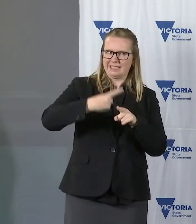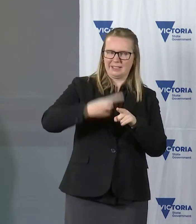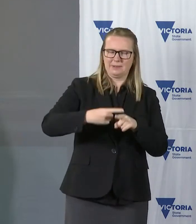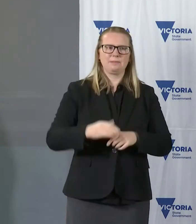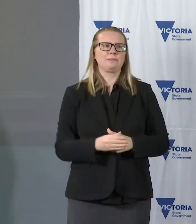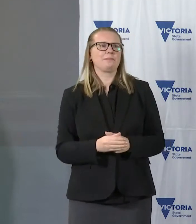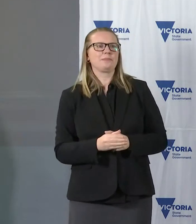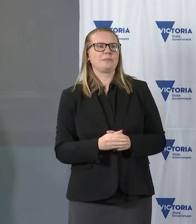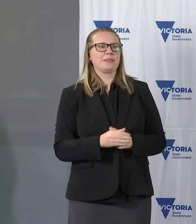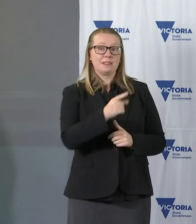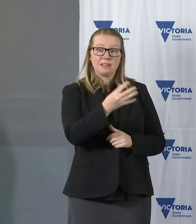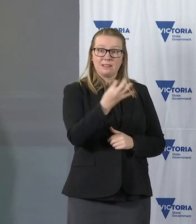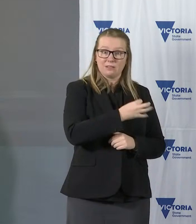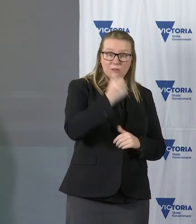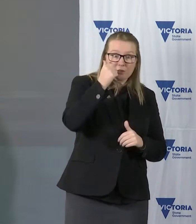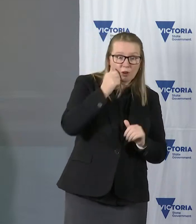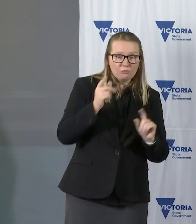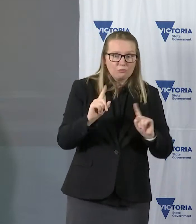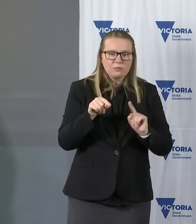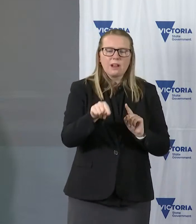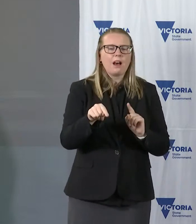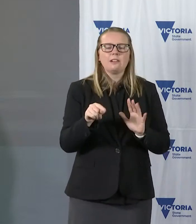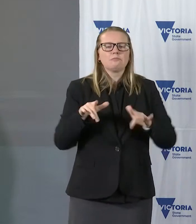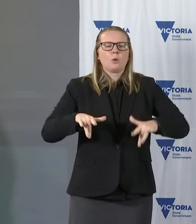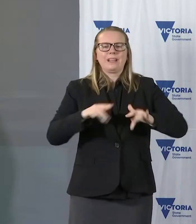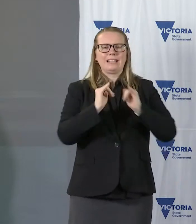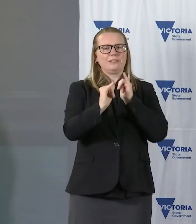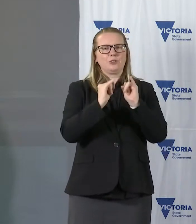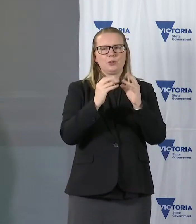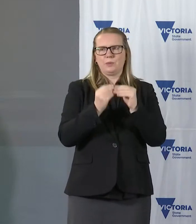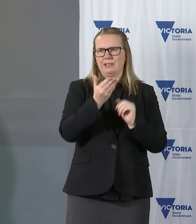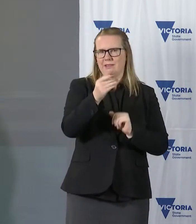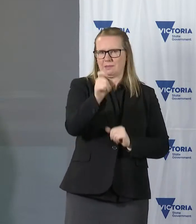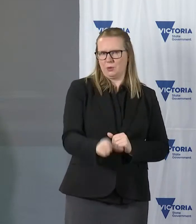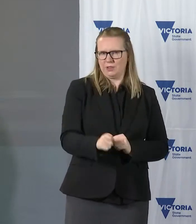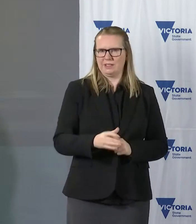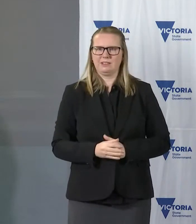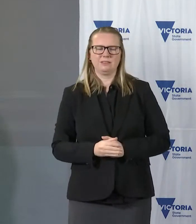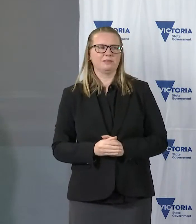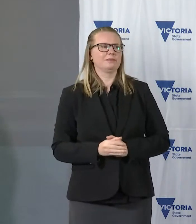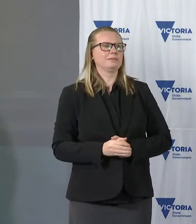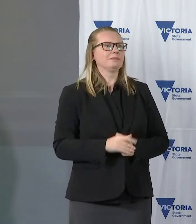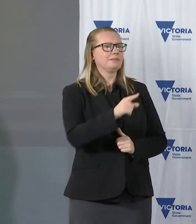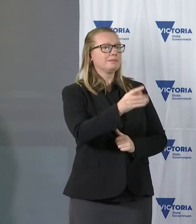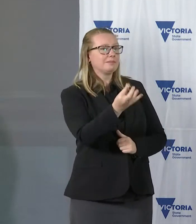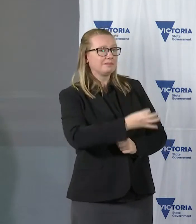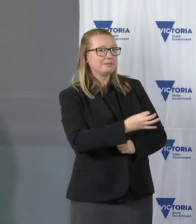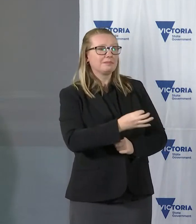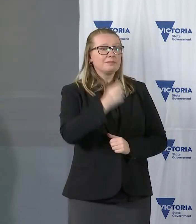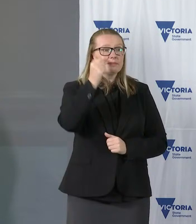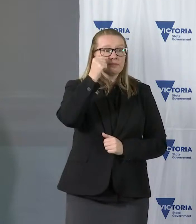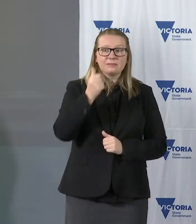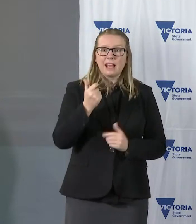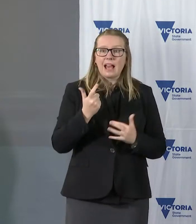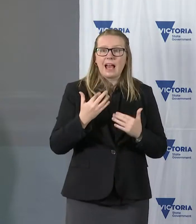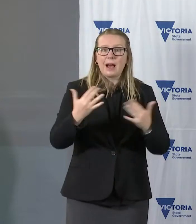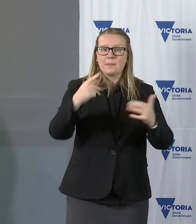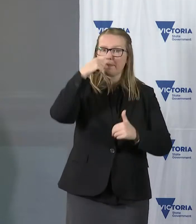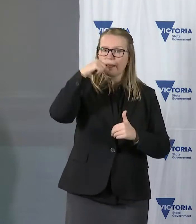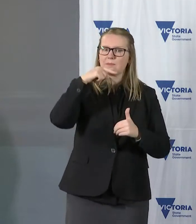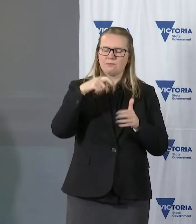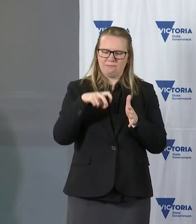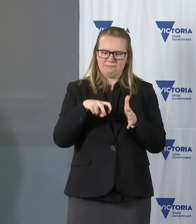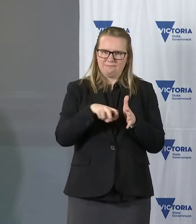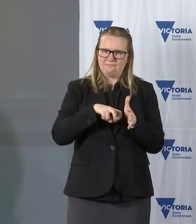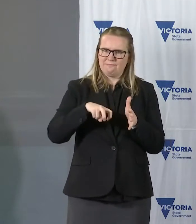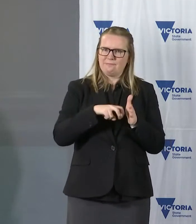No, early days. We haven't got the interview completed yet. Do we know what LGA Do you know how many those of his persons from? contacts are, do you know exactly how many people are in isolation, how